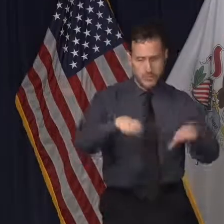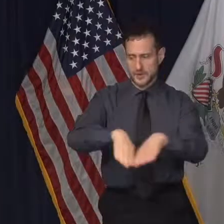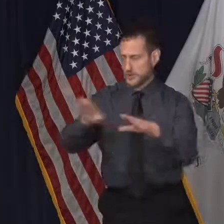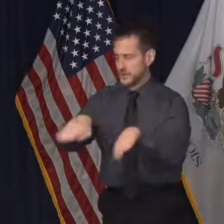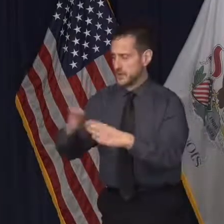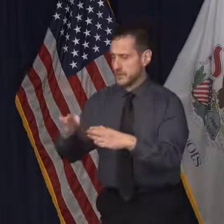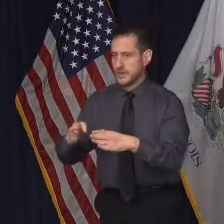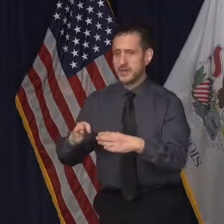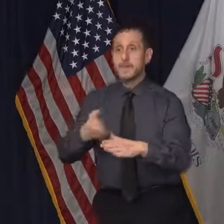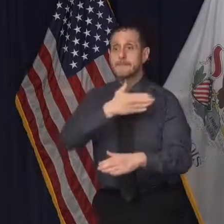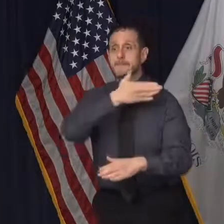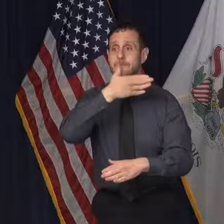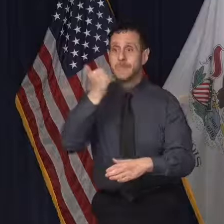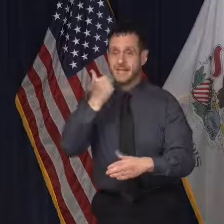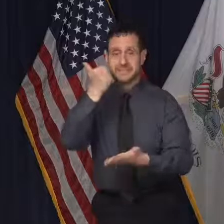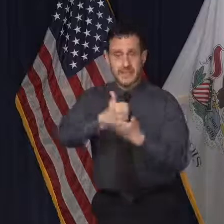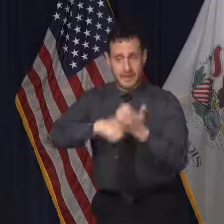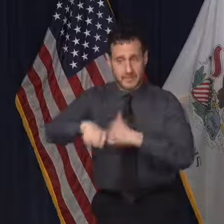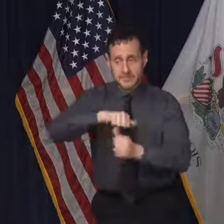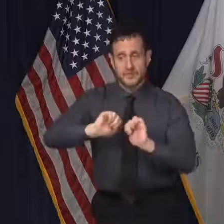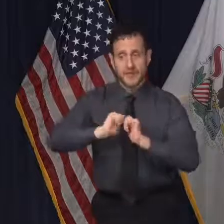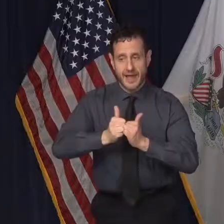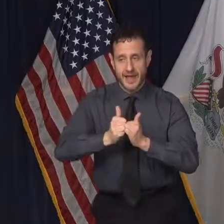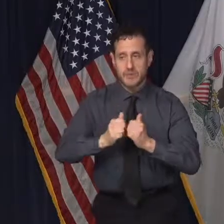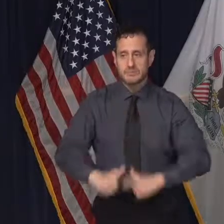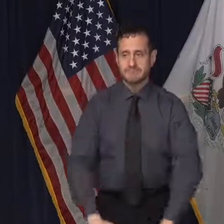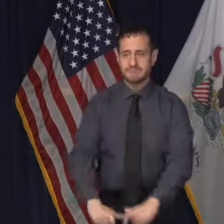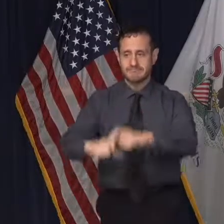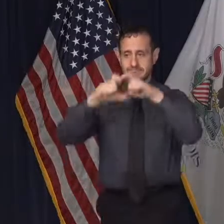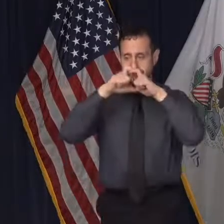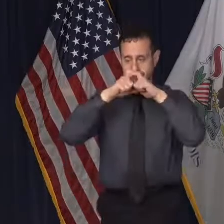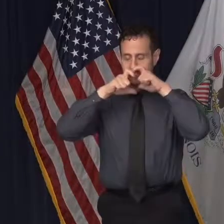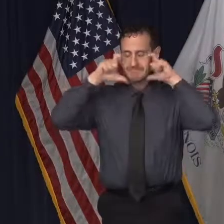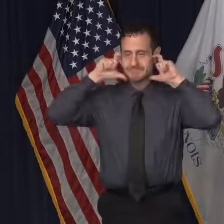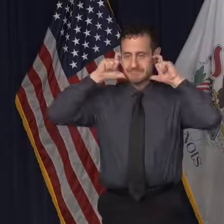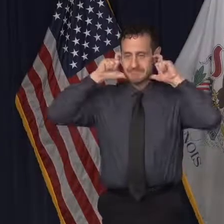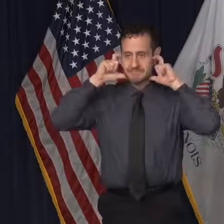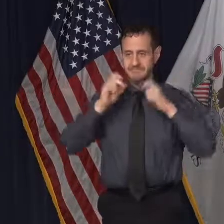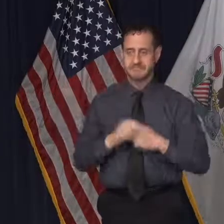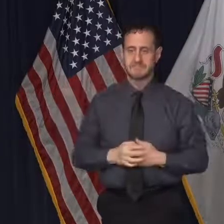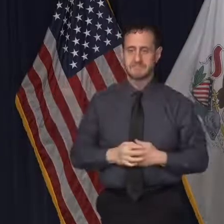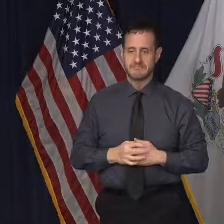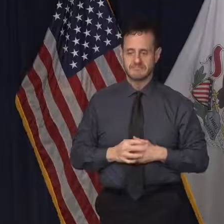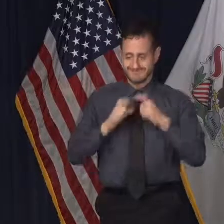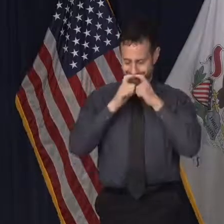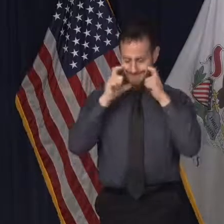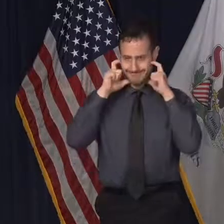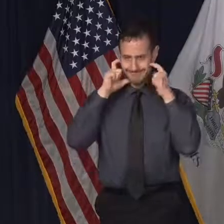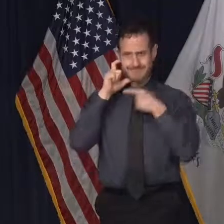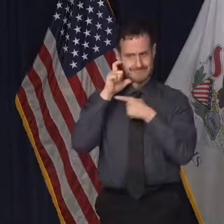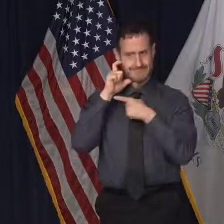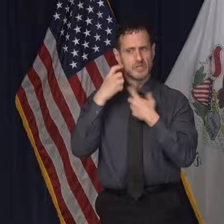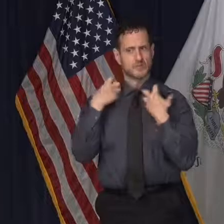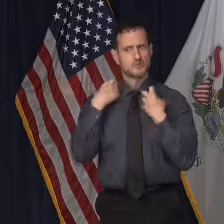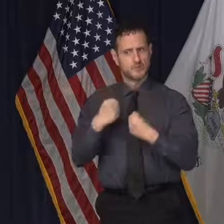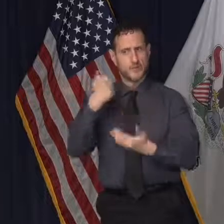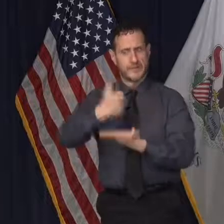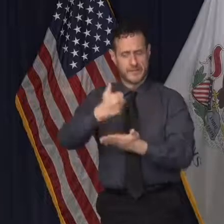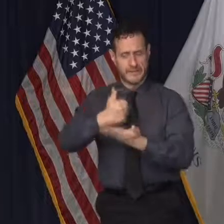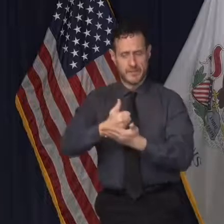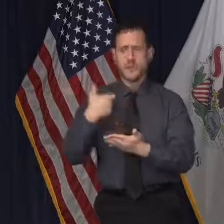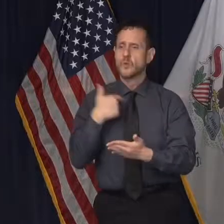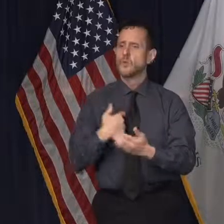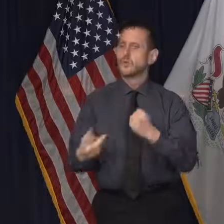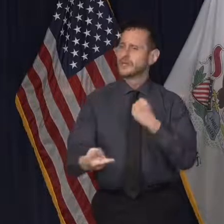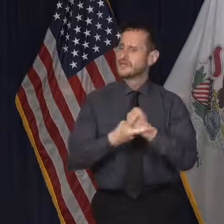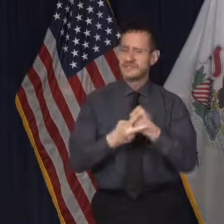a mask. Wear a mask. There's power in your face covering. Collectively, we could save